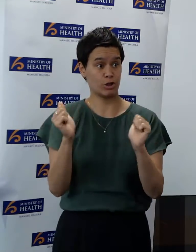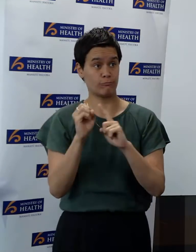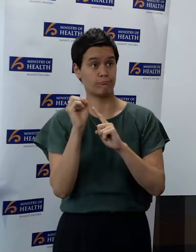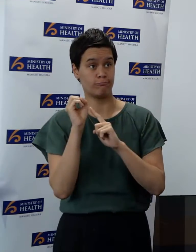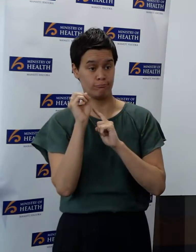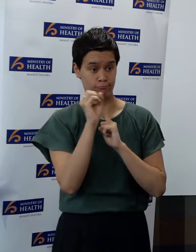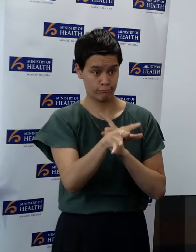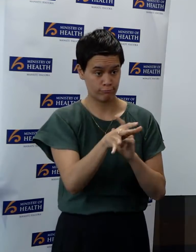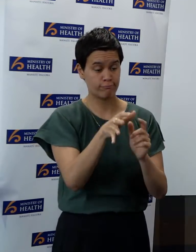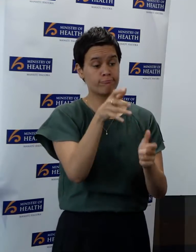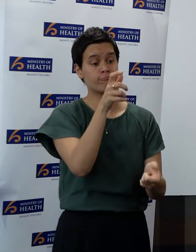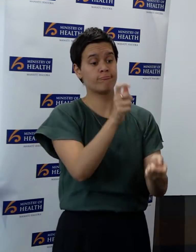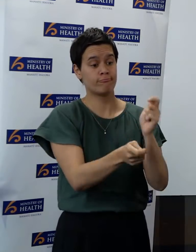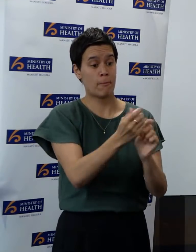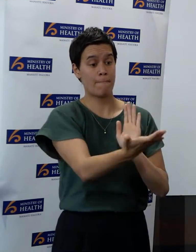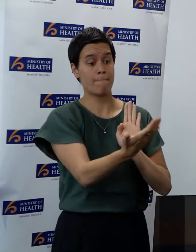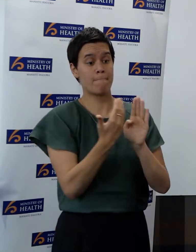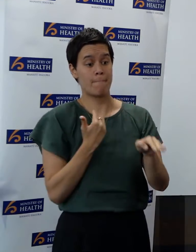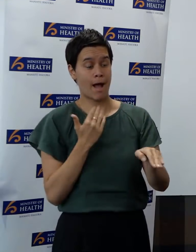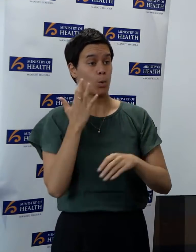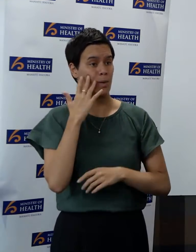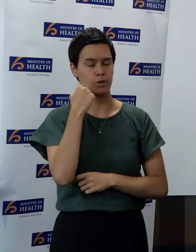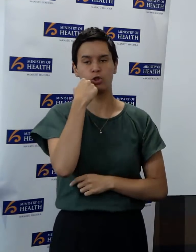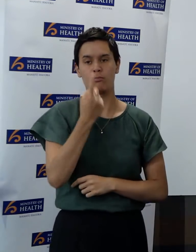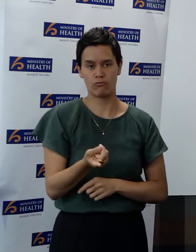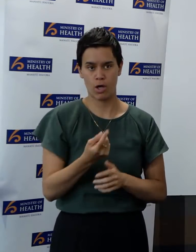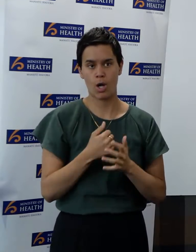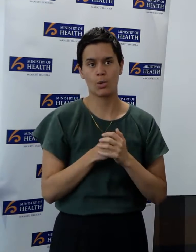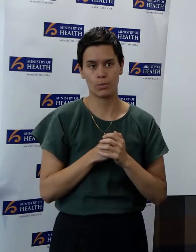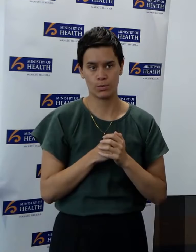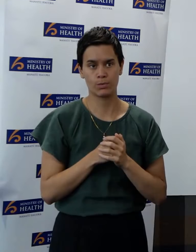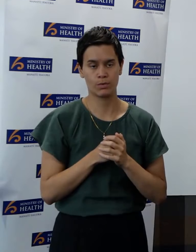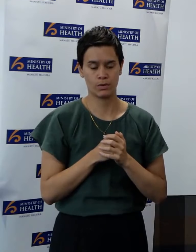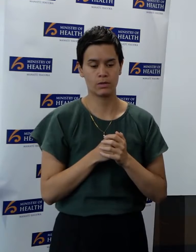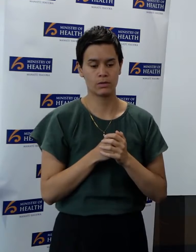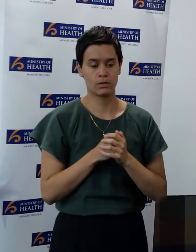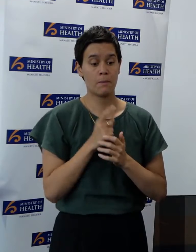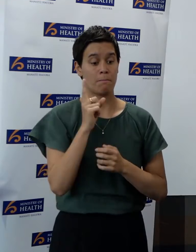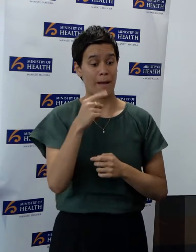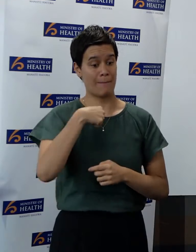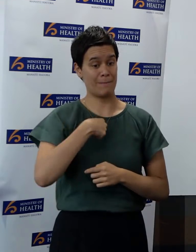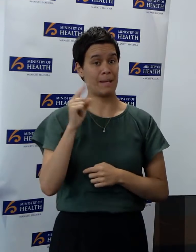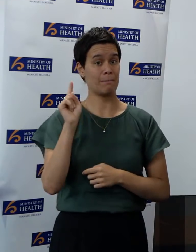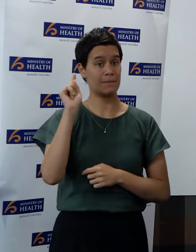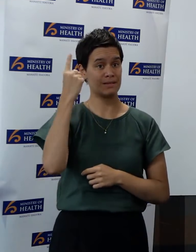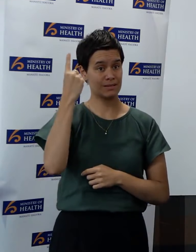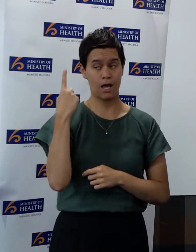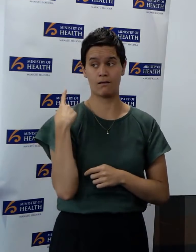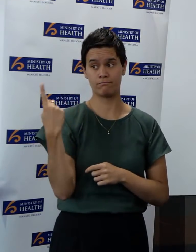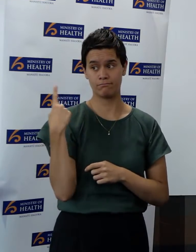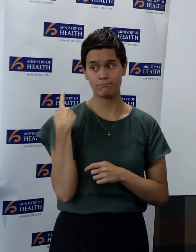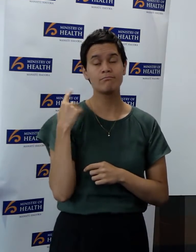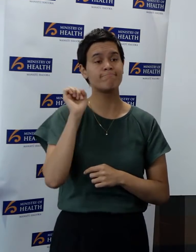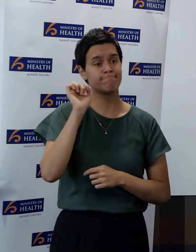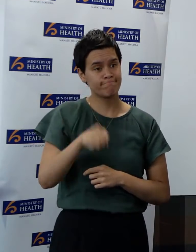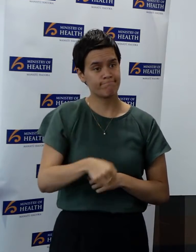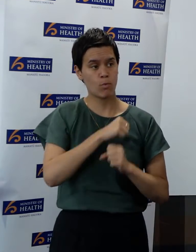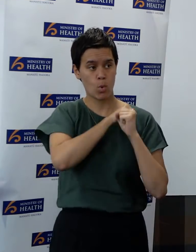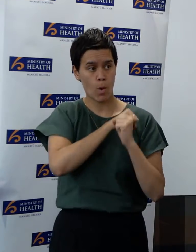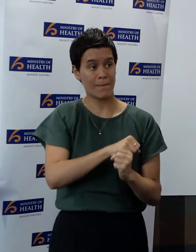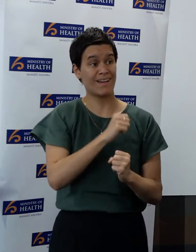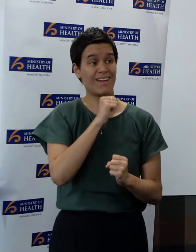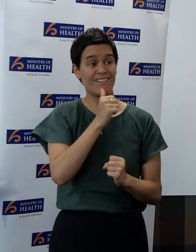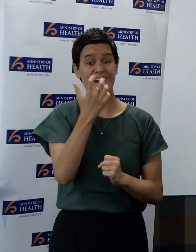the results of that testing till tomorrow. What I can reiterate is the commitment the Minister and I made yesterday that as soon as we do identify a